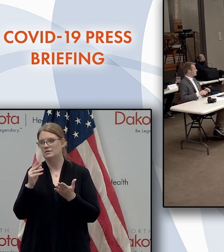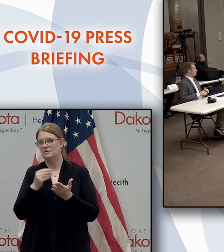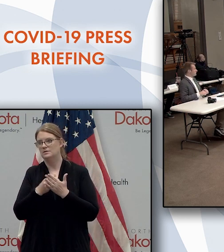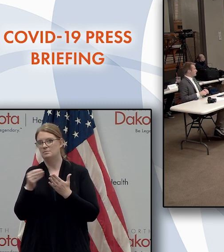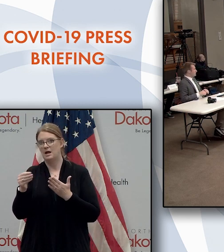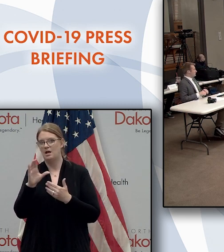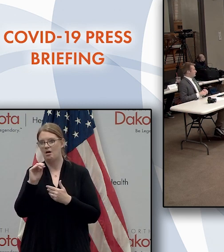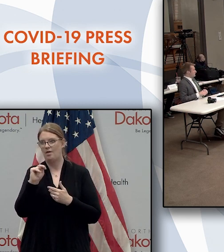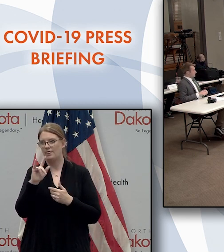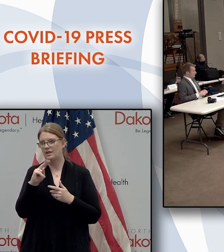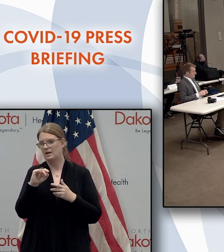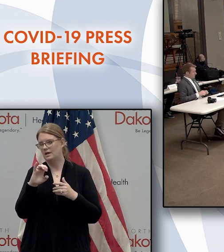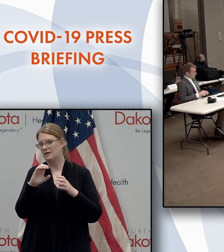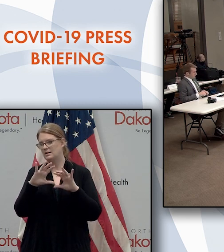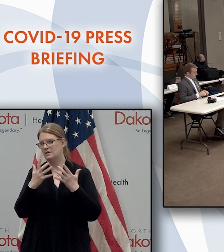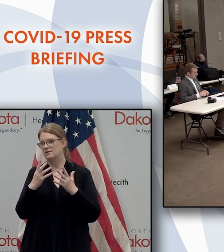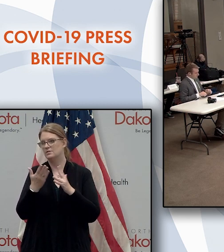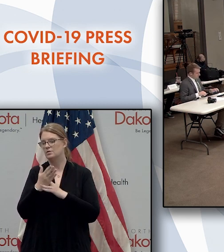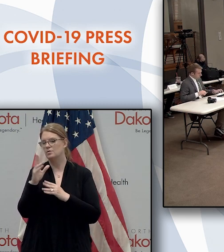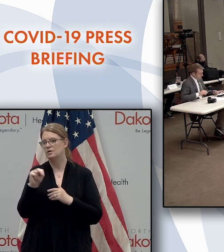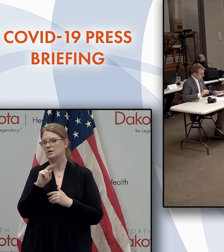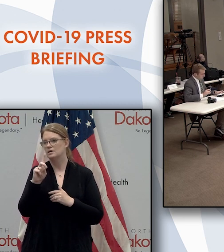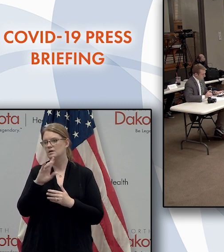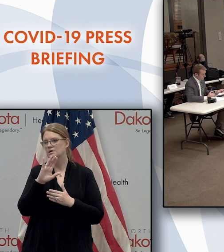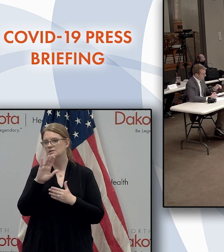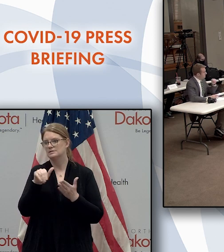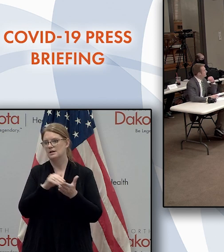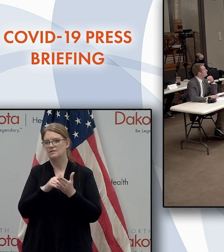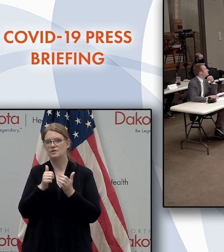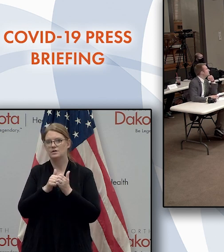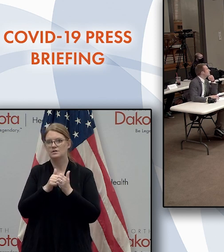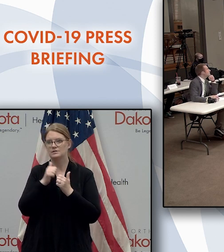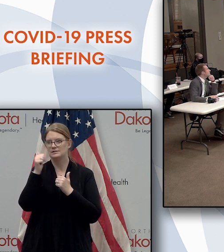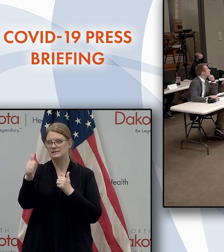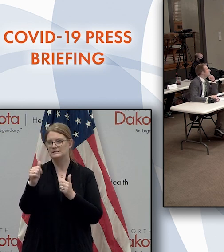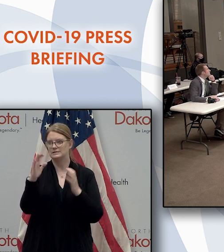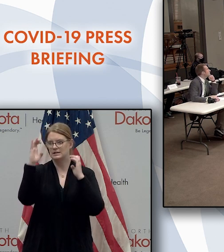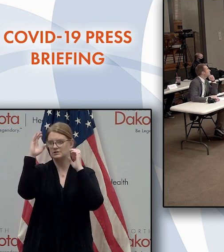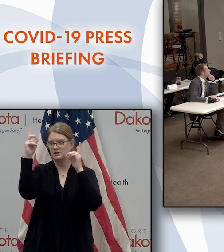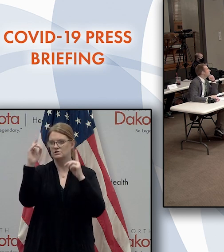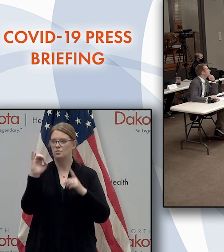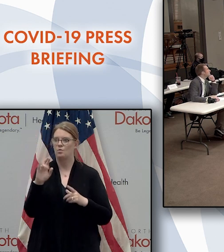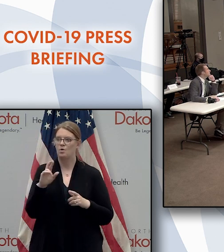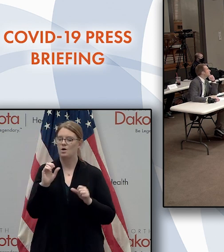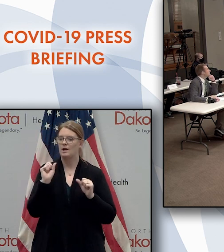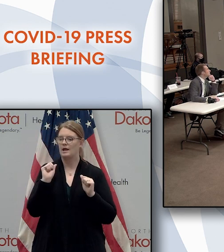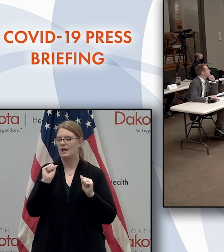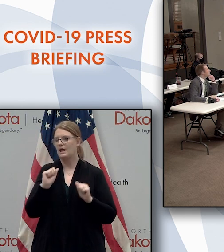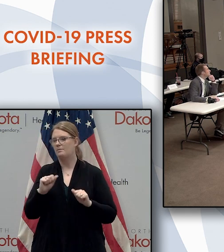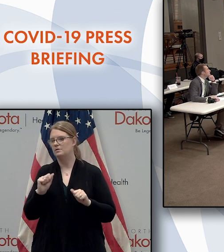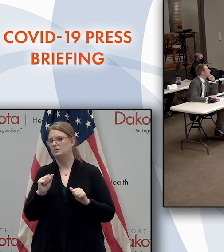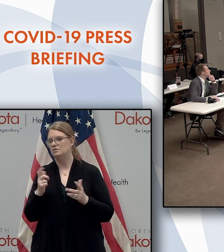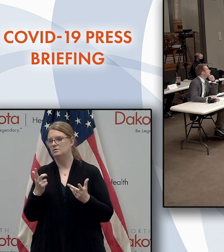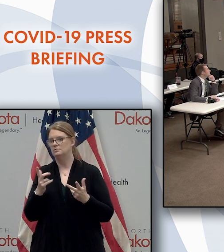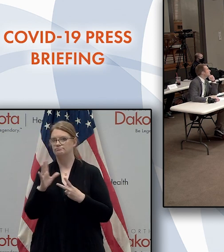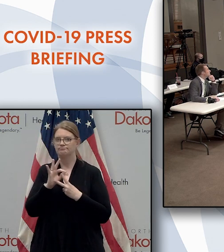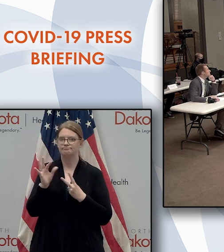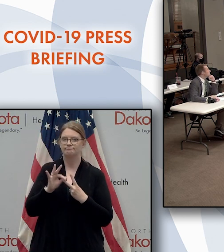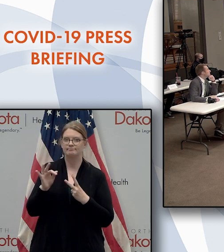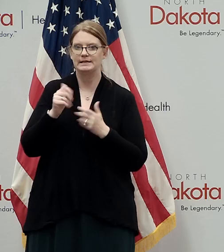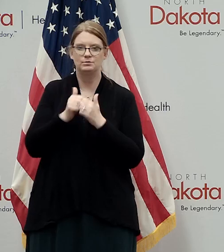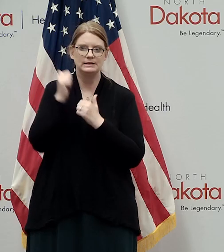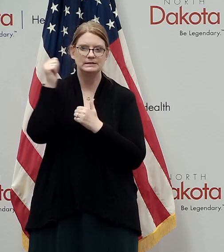purchase online courses through ND Center for Distance Education, or are they able to opt into a distance learning